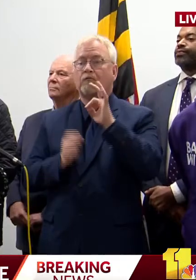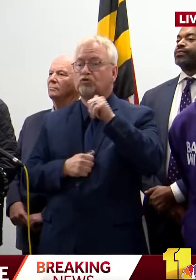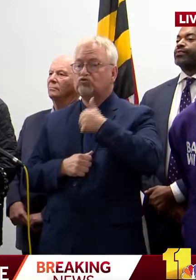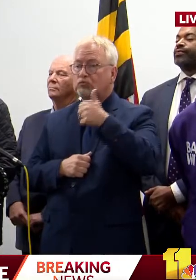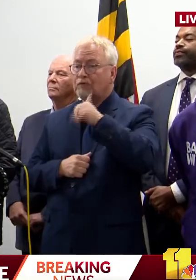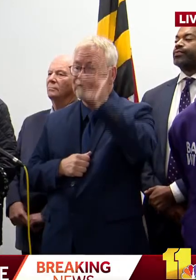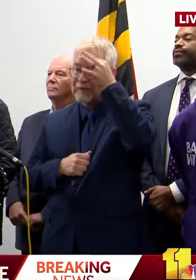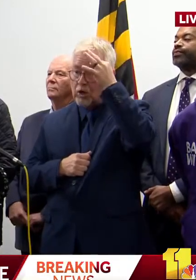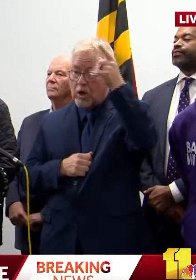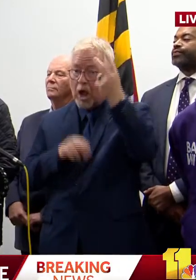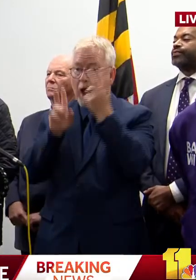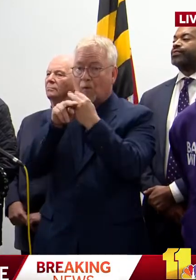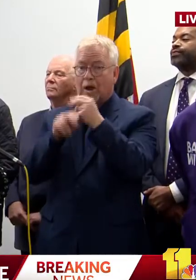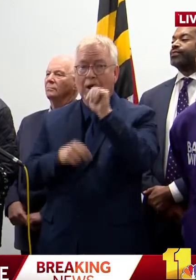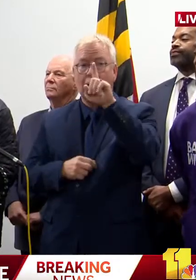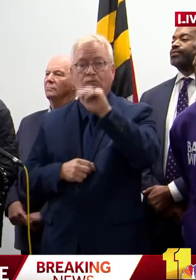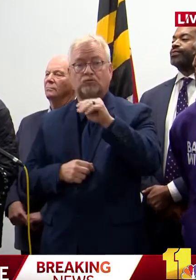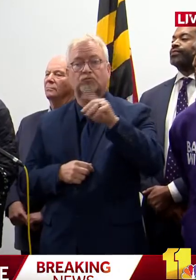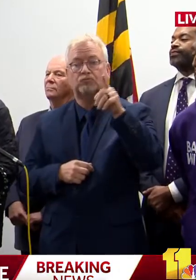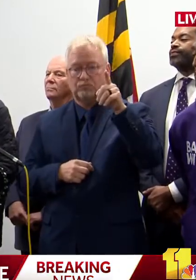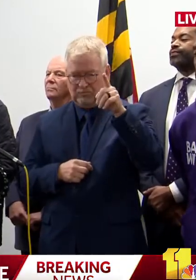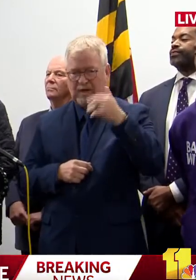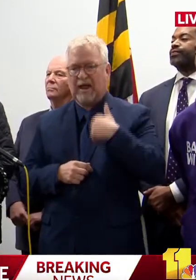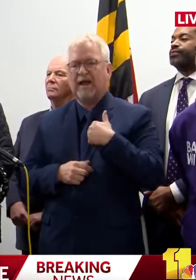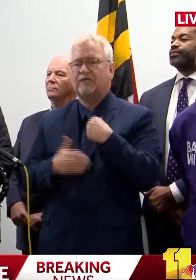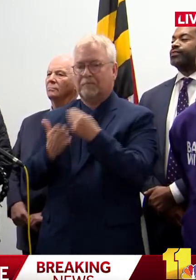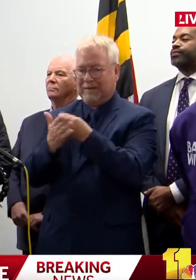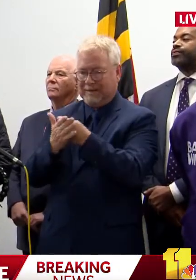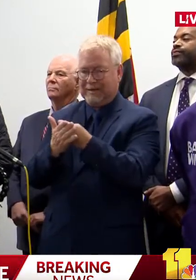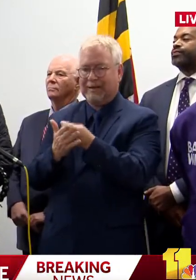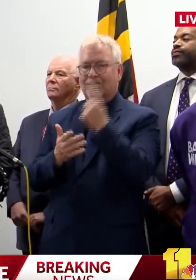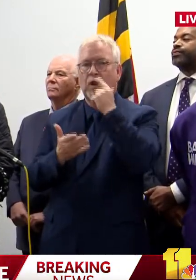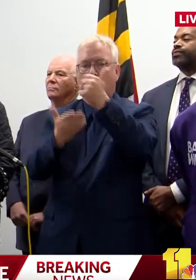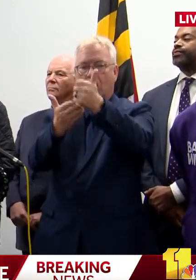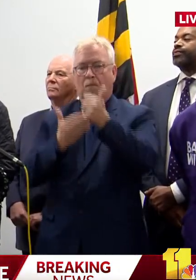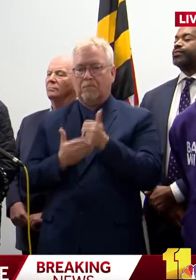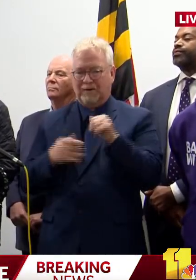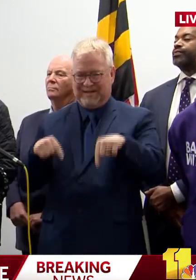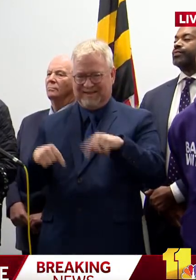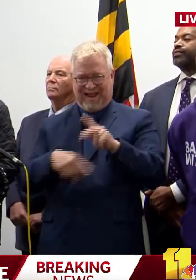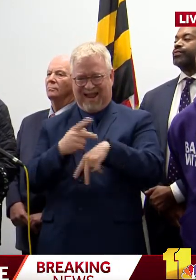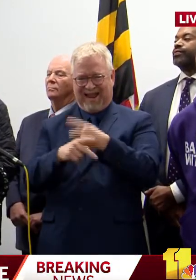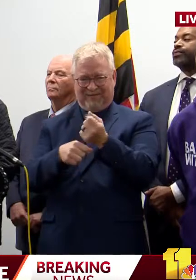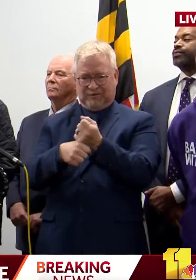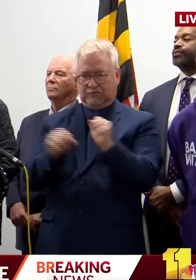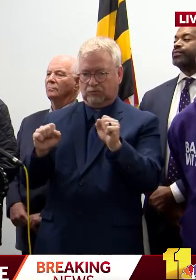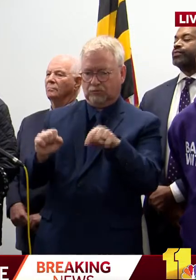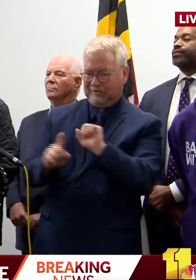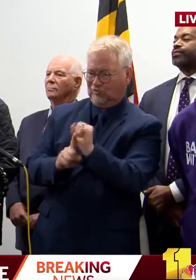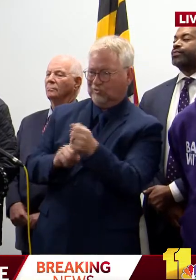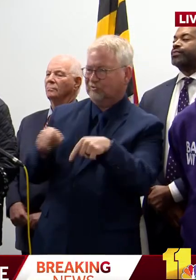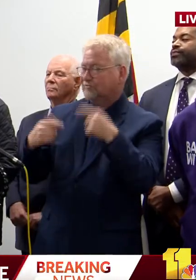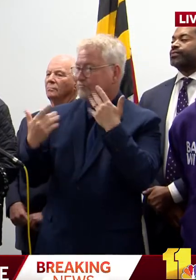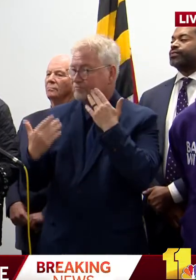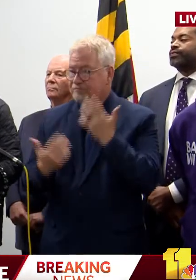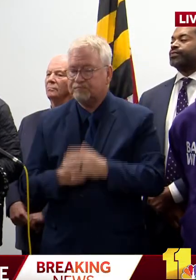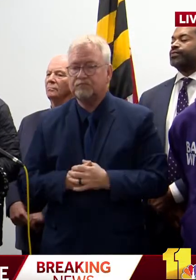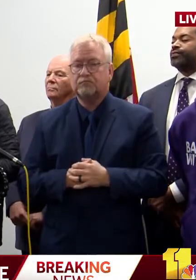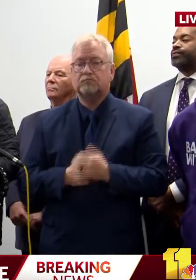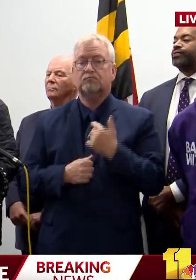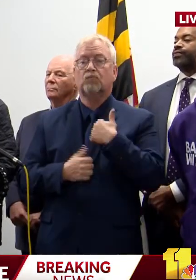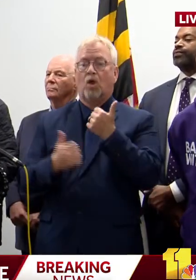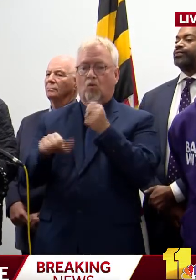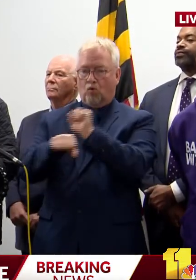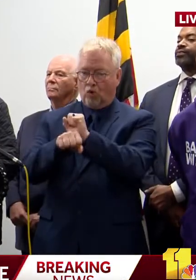Federal Highway Administration. We will be working very closely with the governor, Secretary Wiedefeld, and others, and their